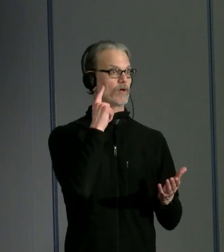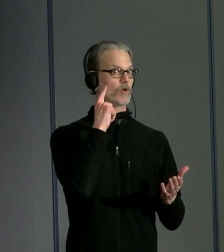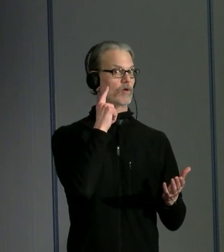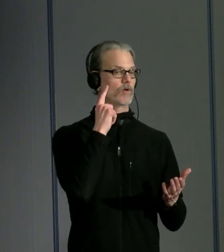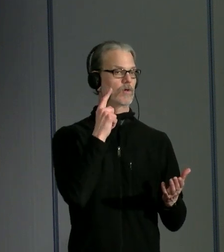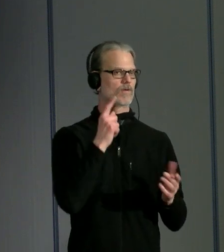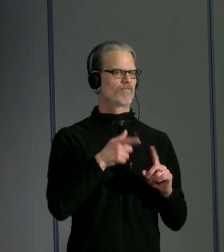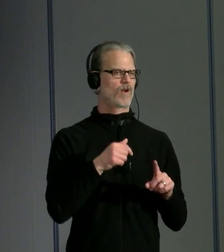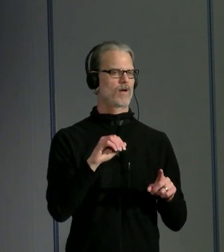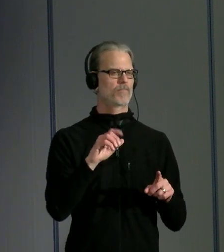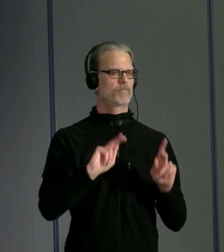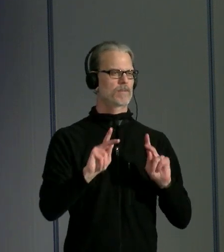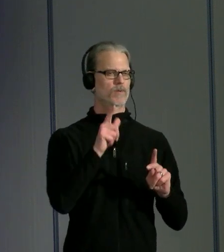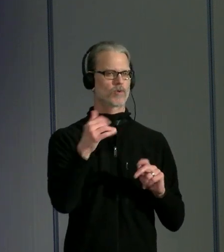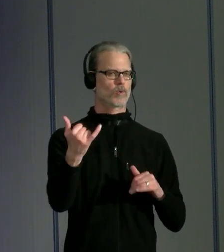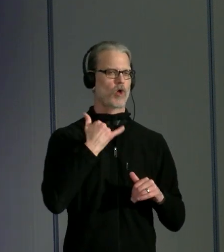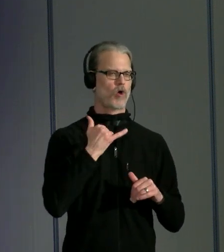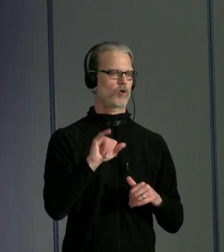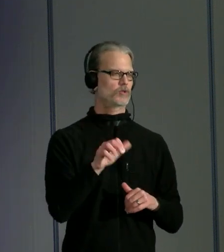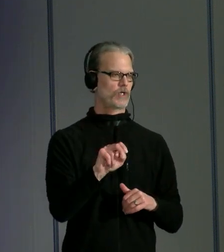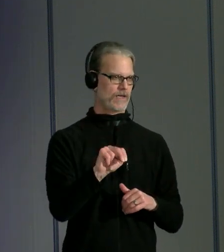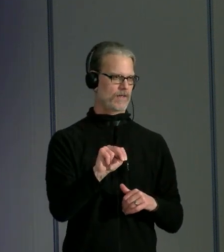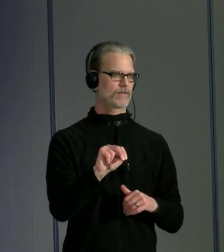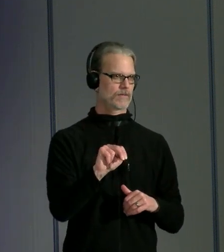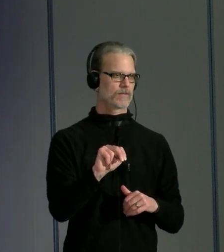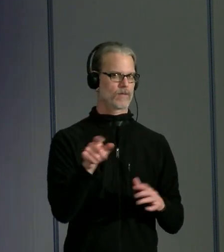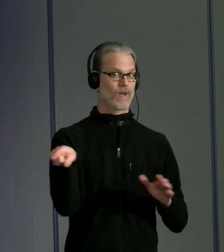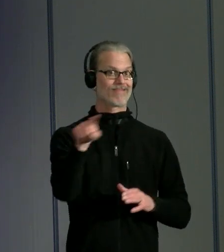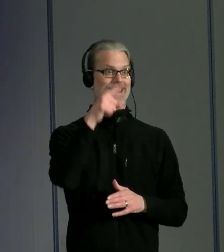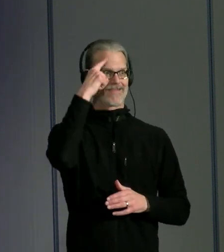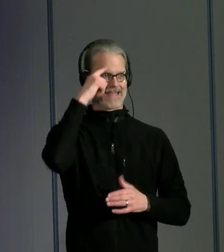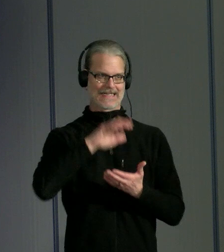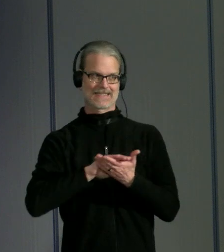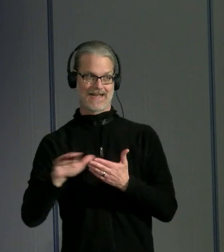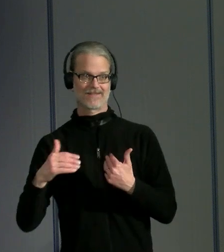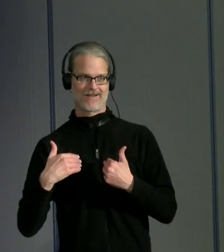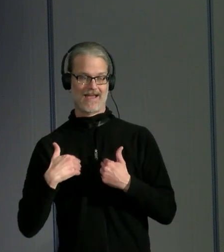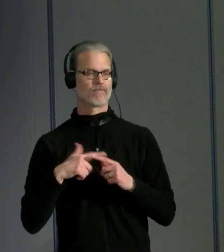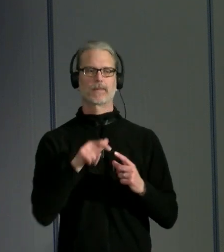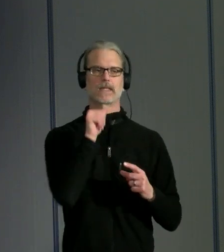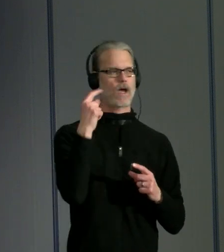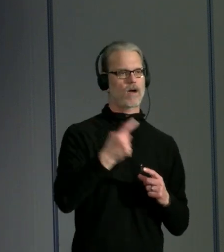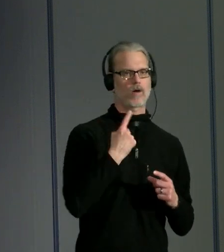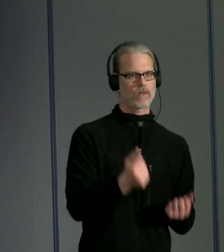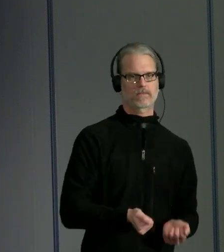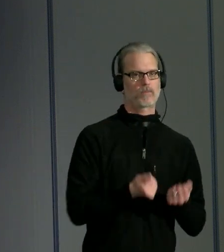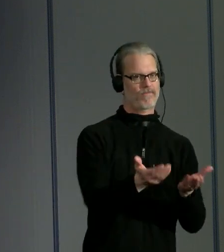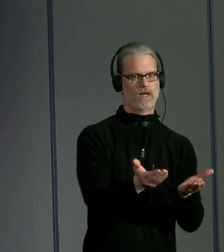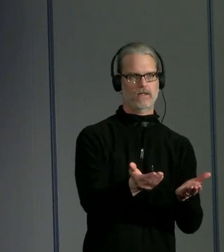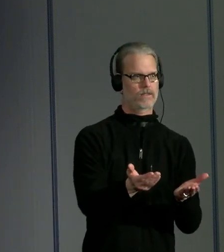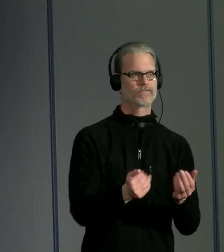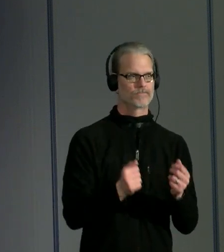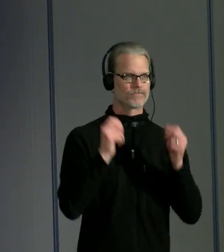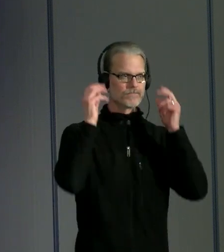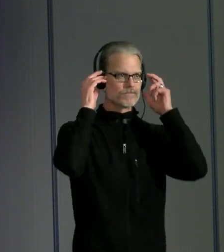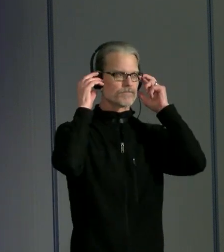Jan's callers, things that they think are nice to have, but that aren't always provided at accessible events.